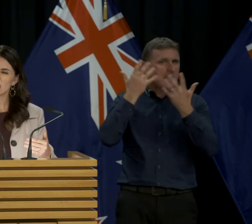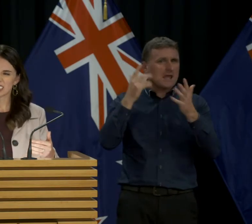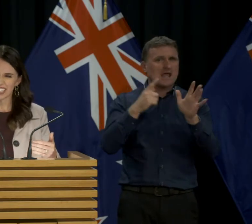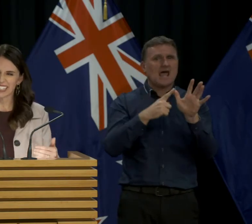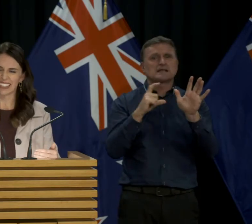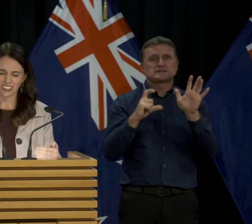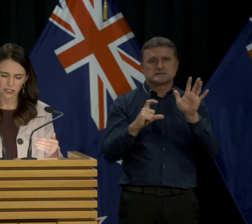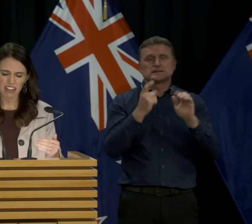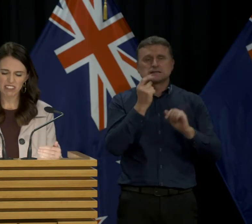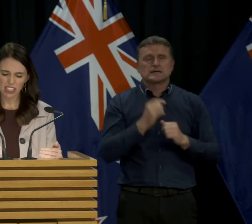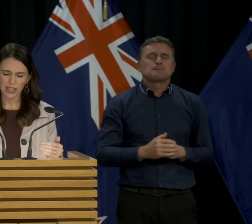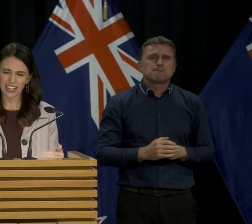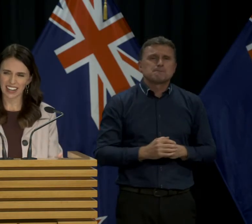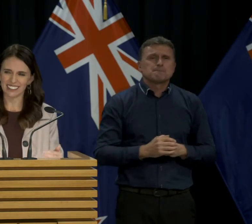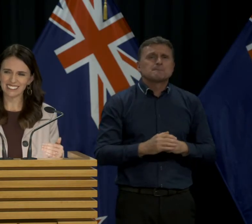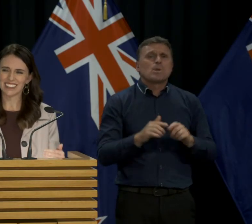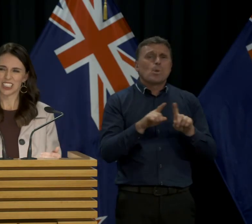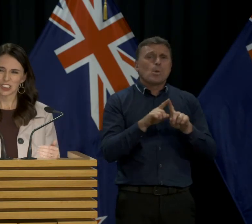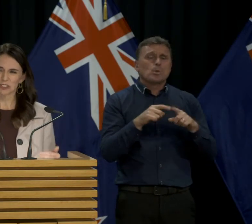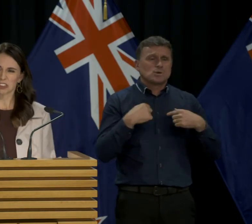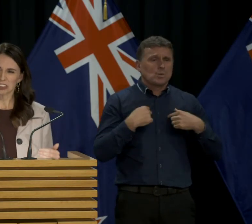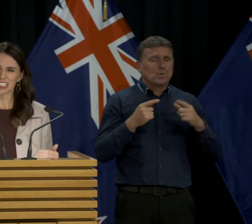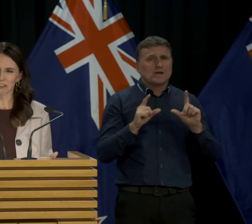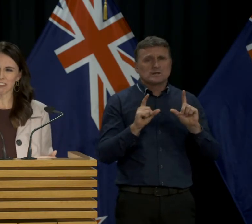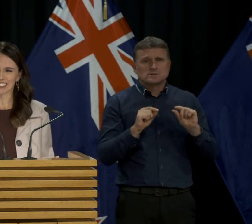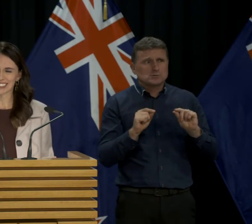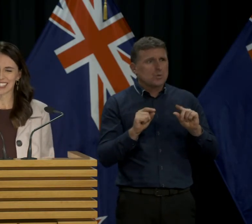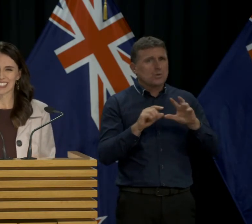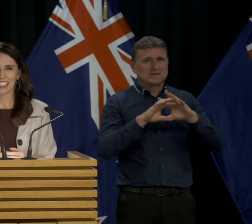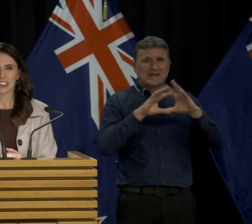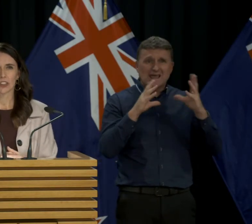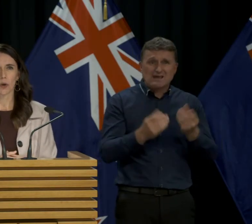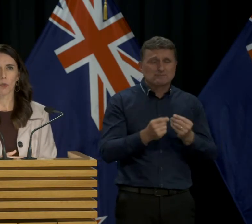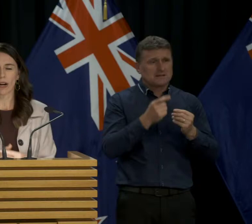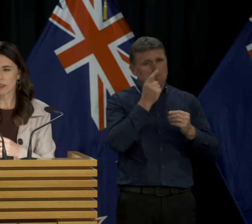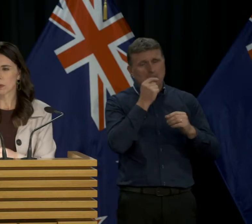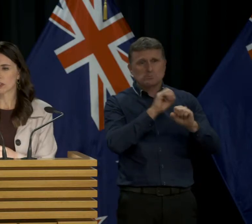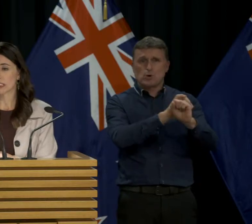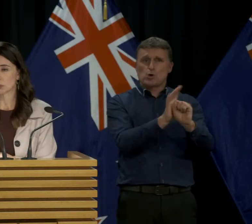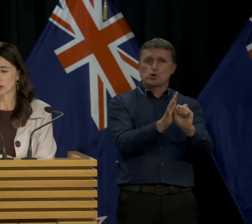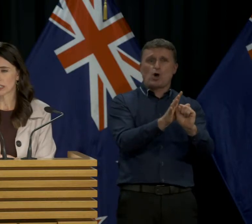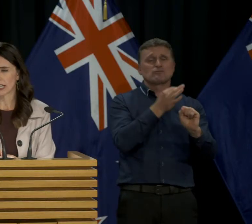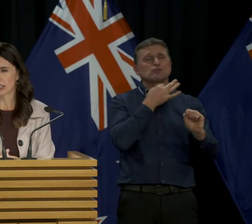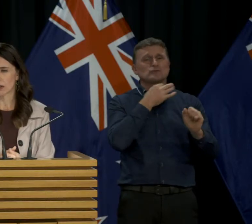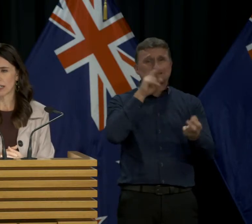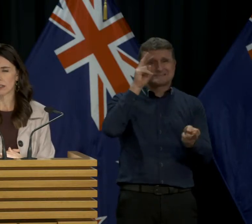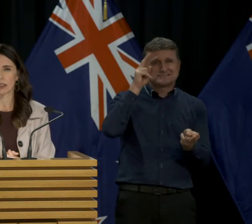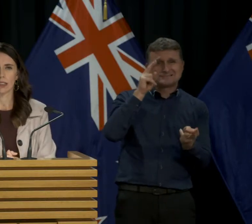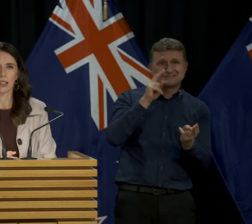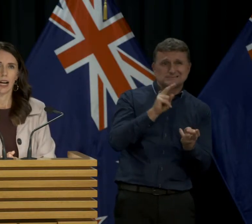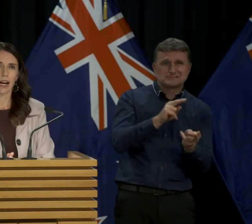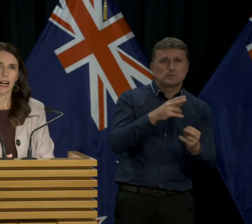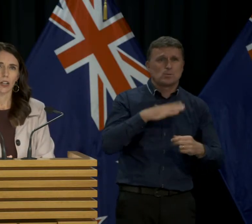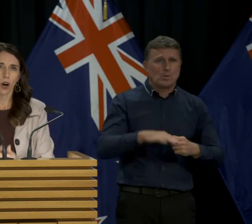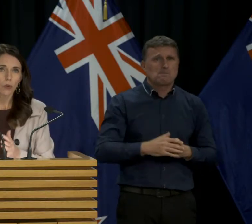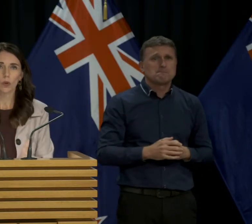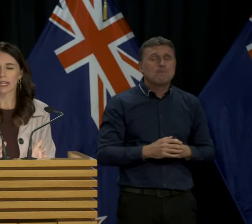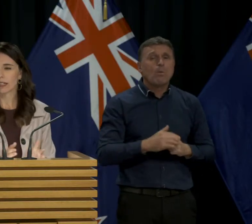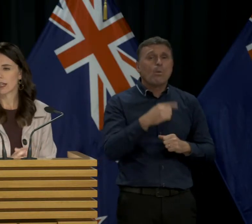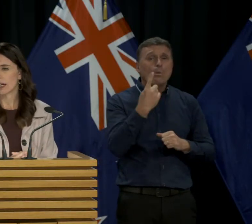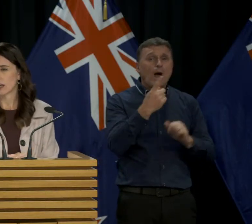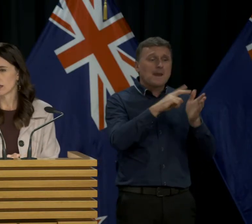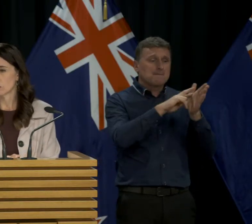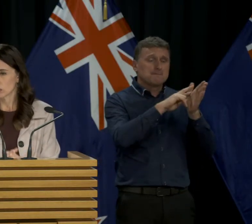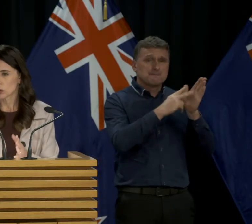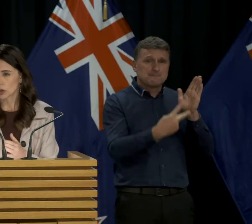around just, again, doing everything we can to reduce down risk. So one of the policies we're looking at around